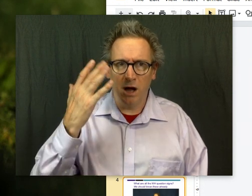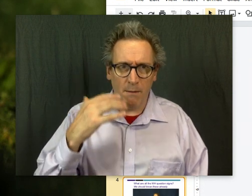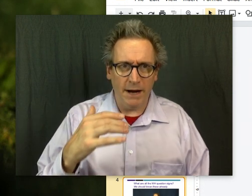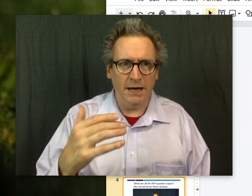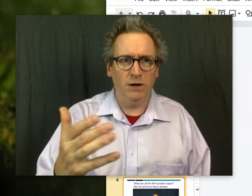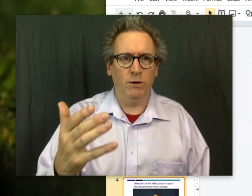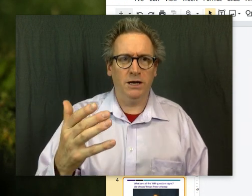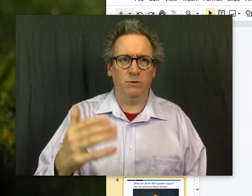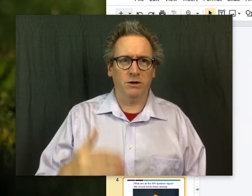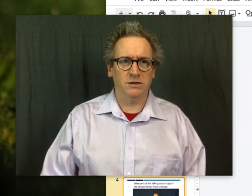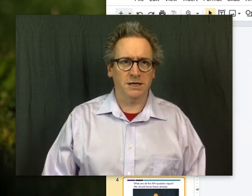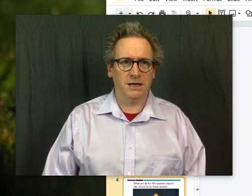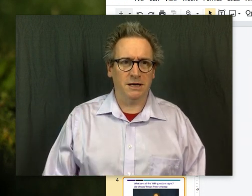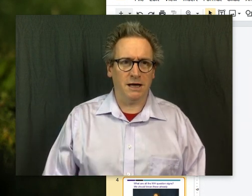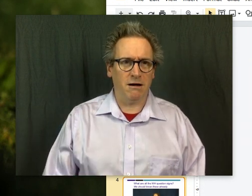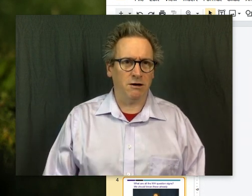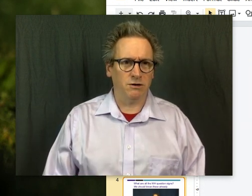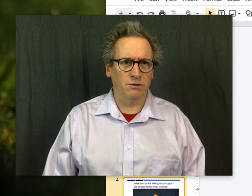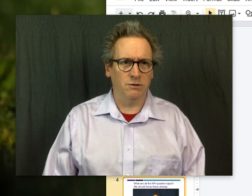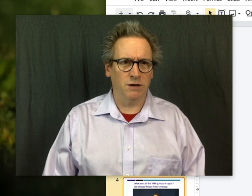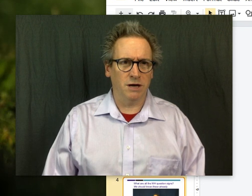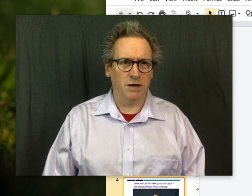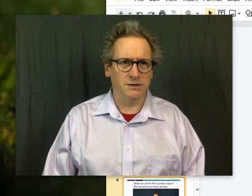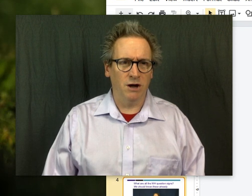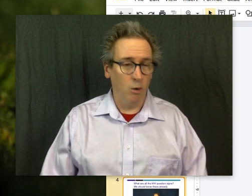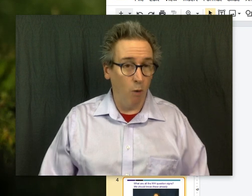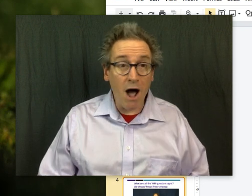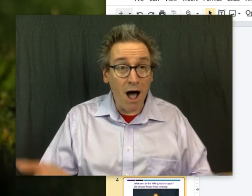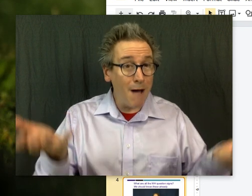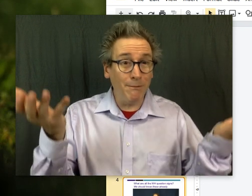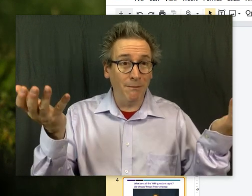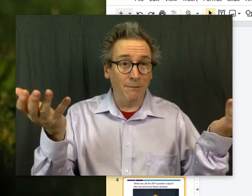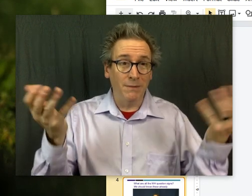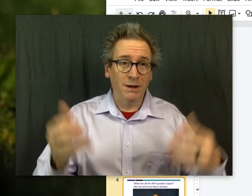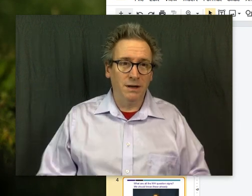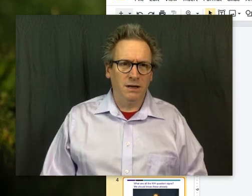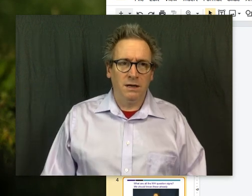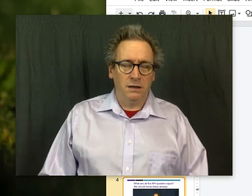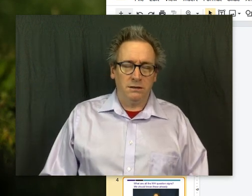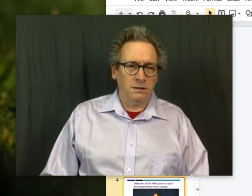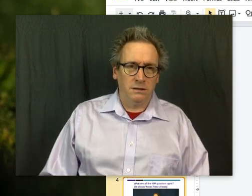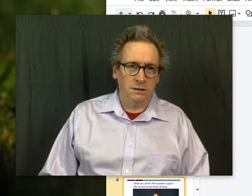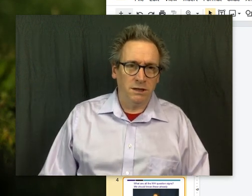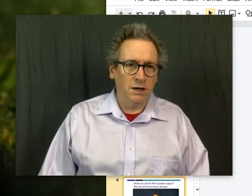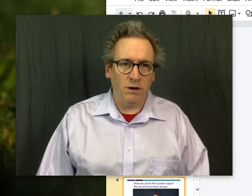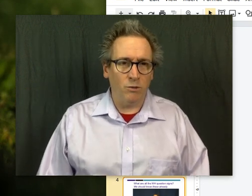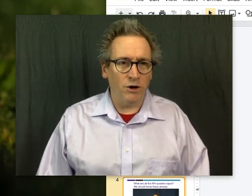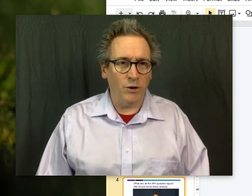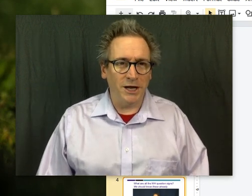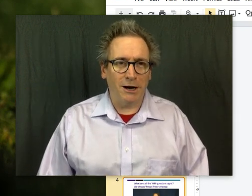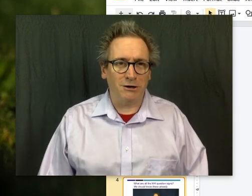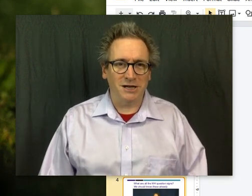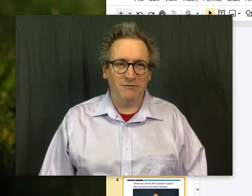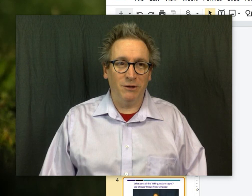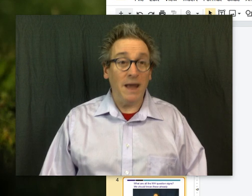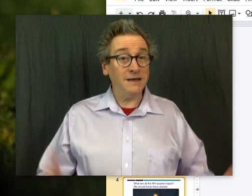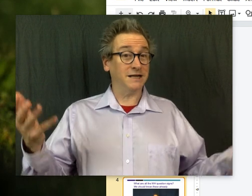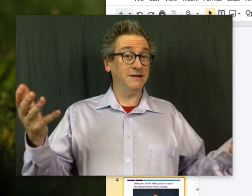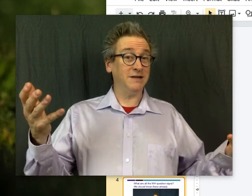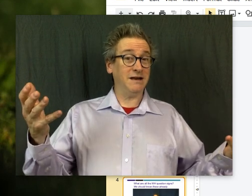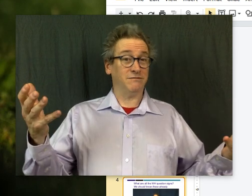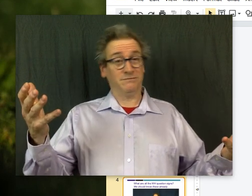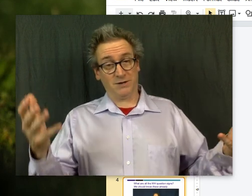A Mighty Wind, where there's a character who constantly is going, what happened? One of the more annoying characters on film. And